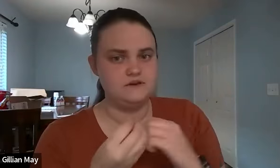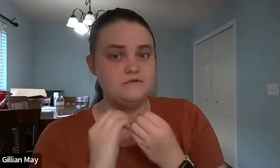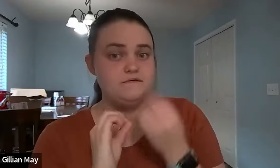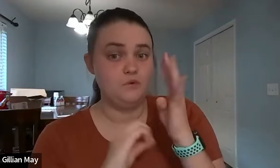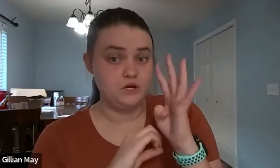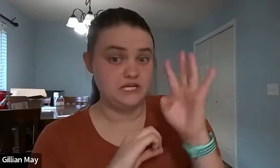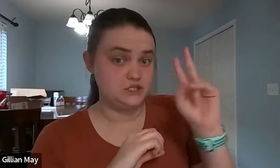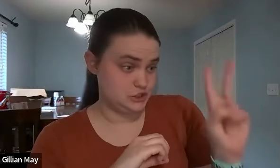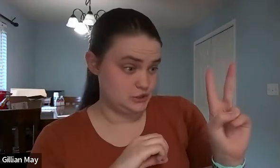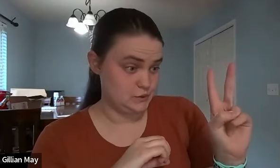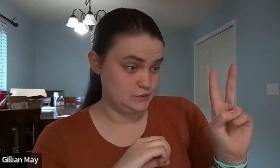Number 42.